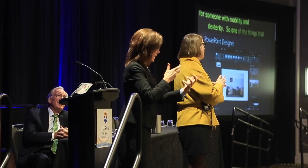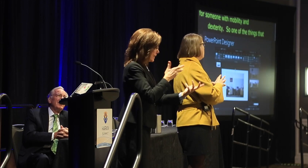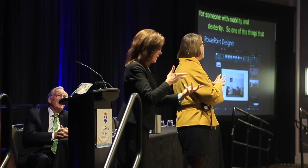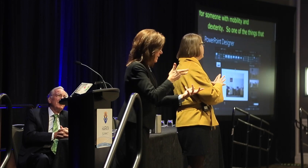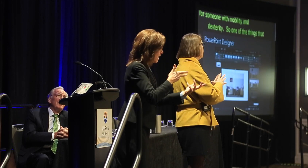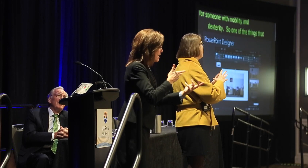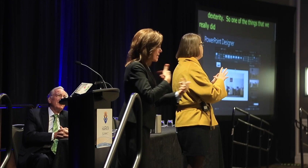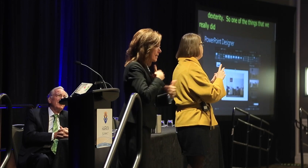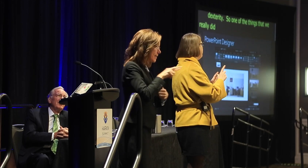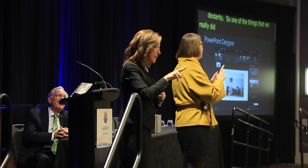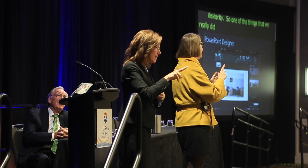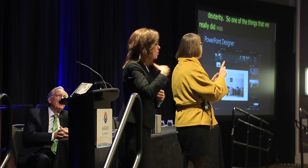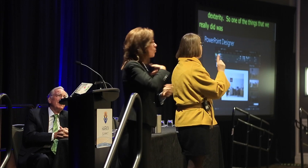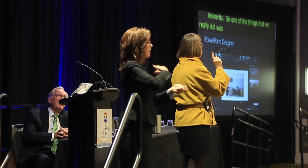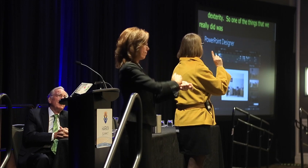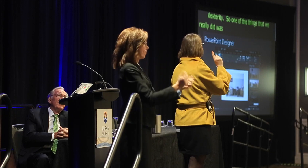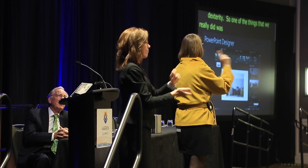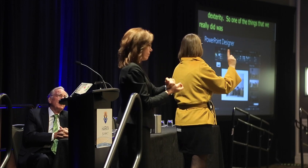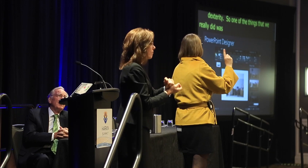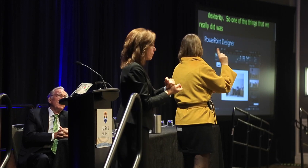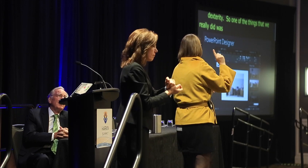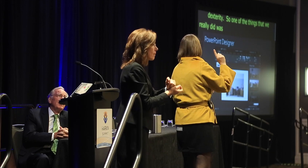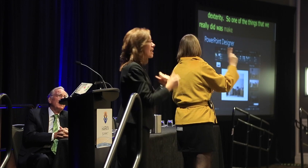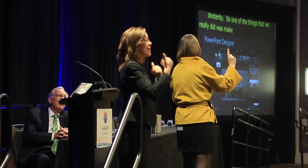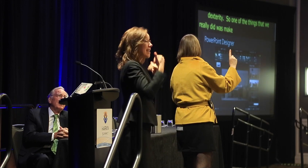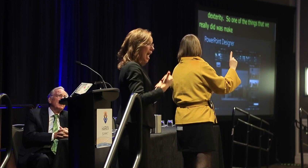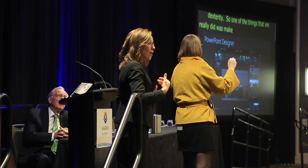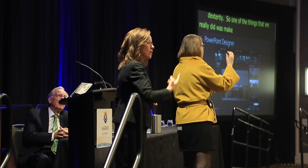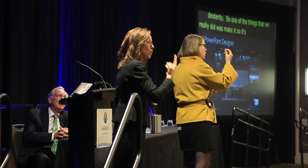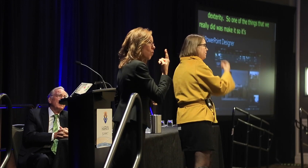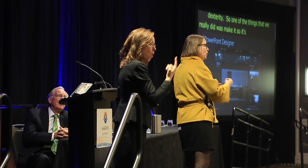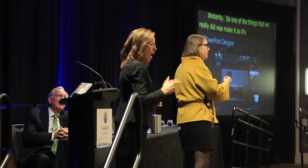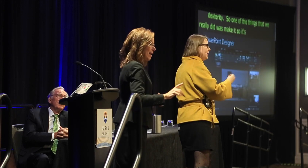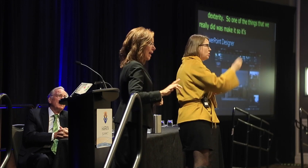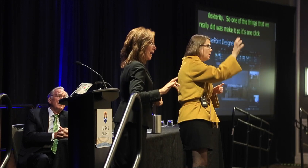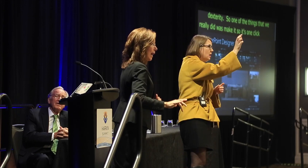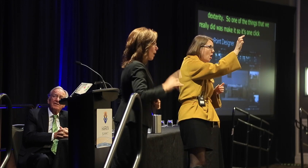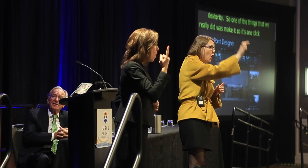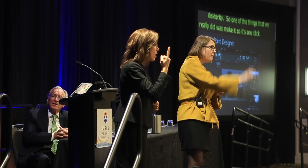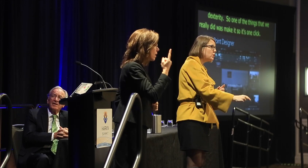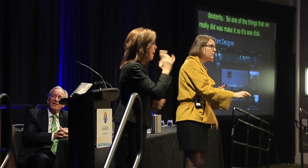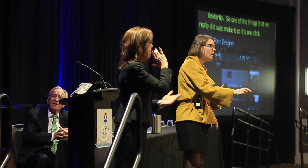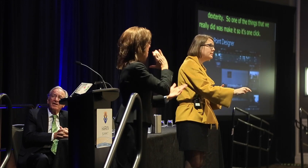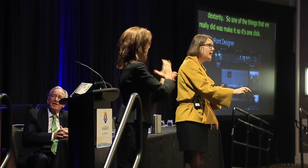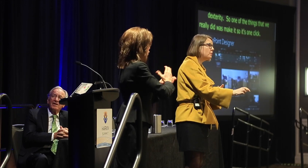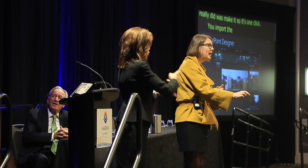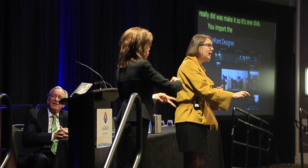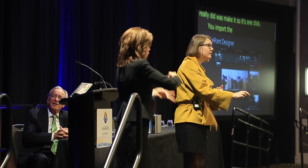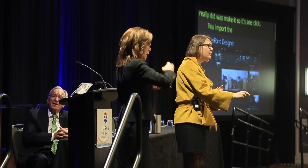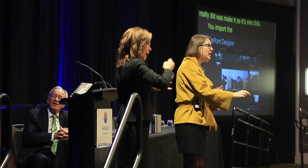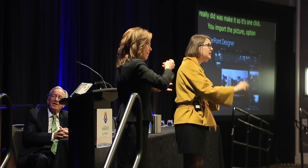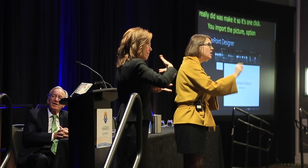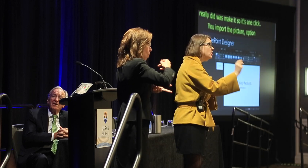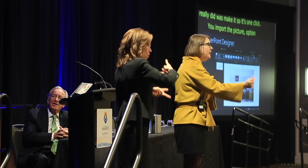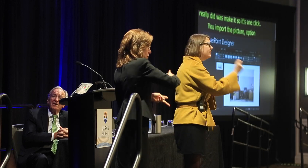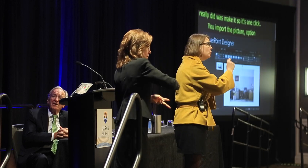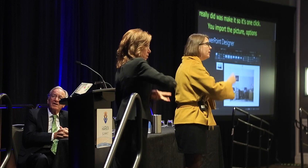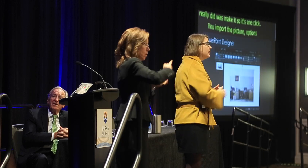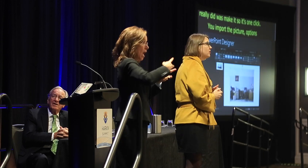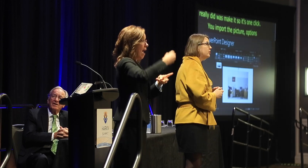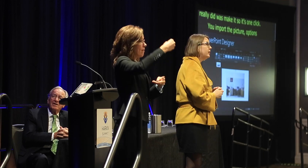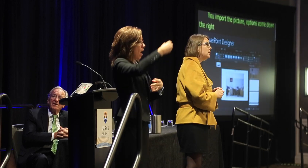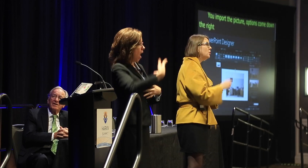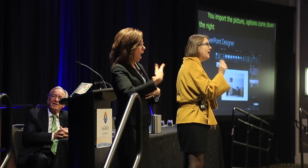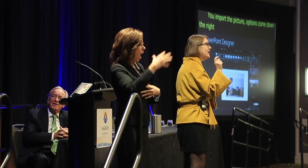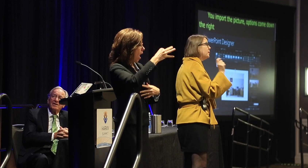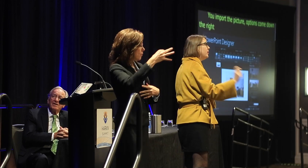did was make it so that it's one click. You import the picture, options come down the right-hand side, you pick the